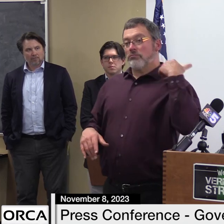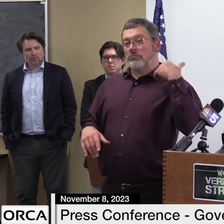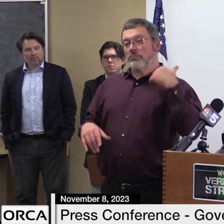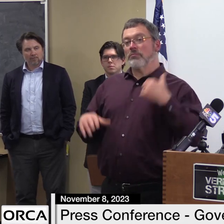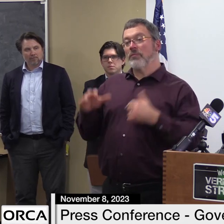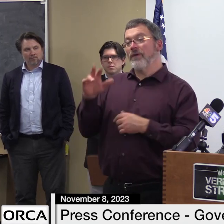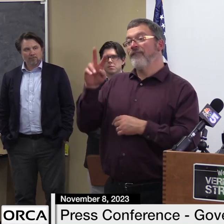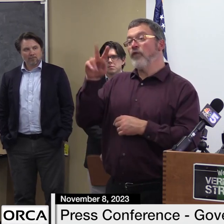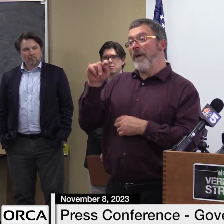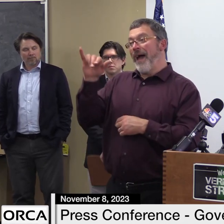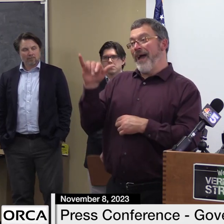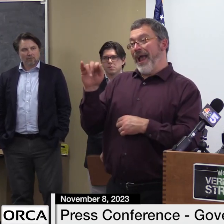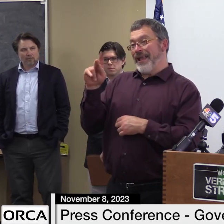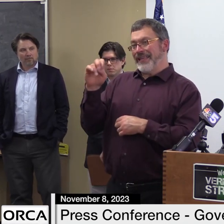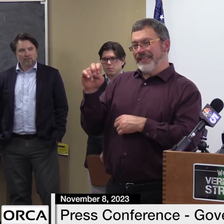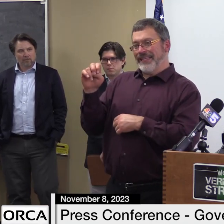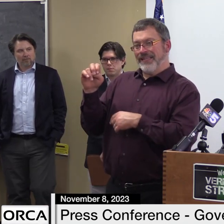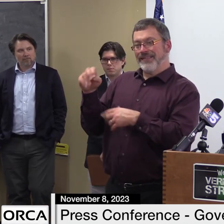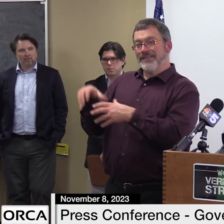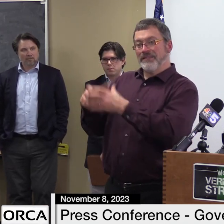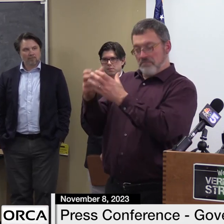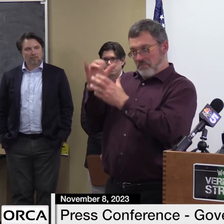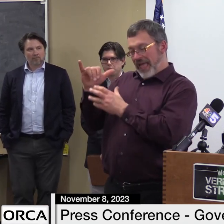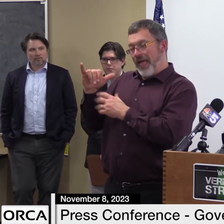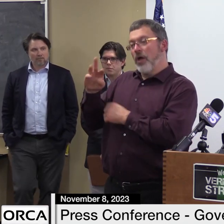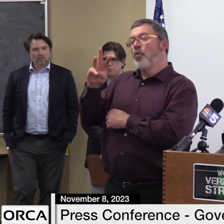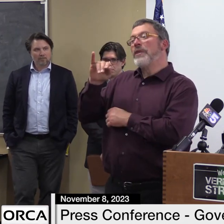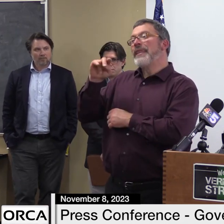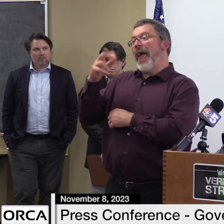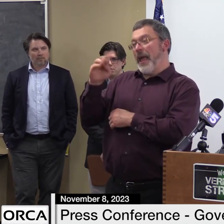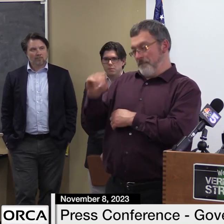right? In Windham County, I would say there's a direct